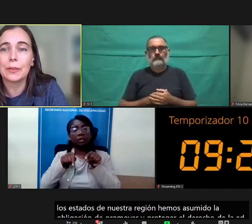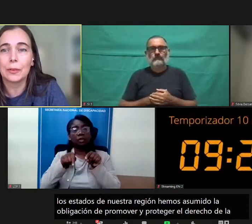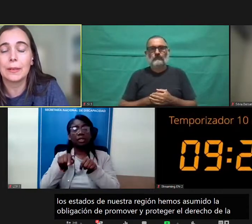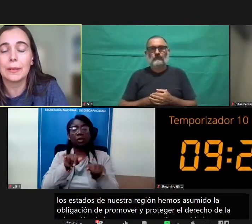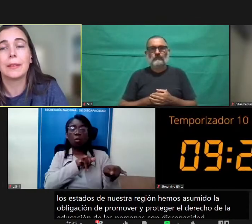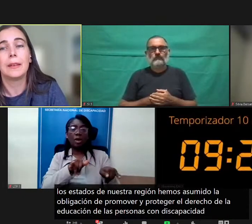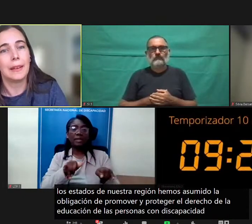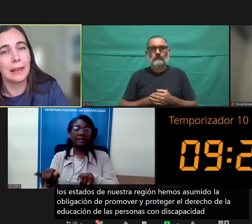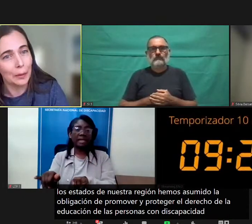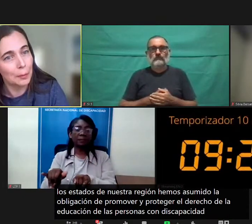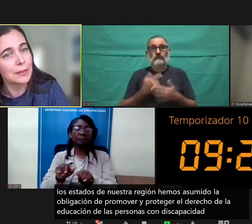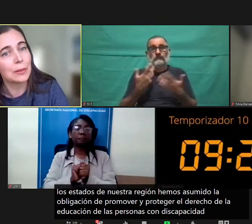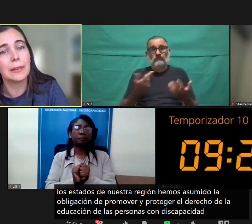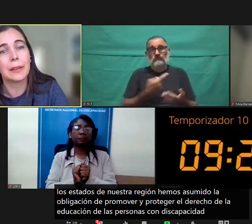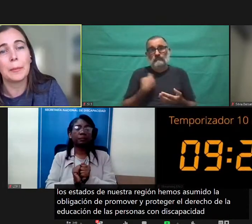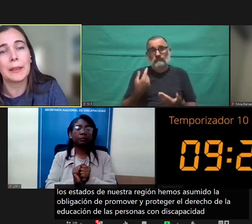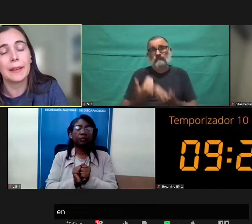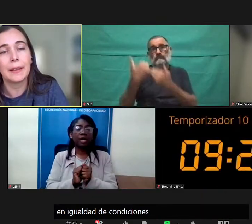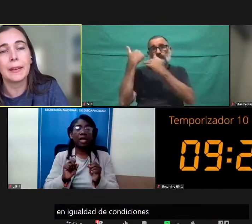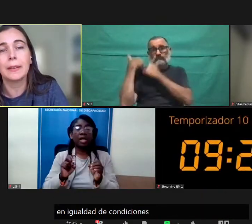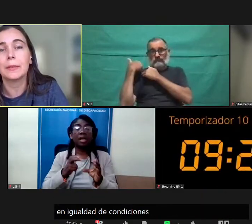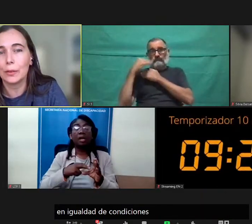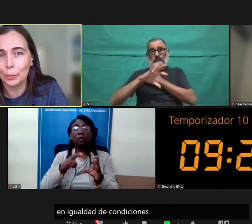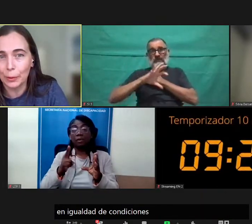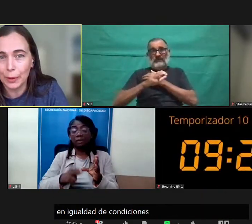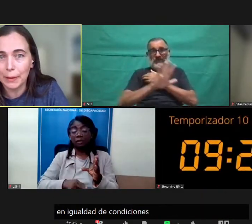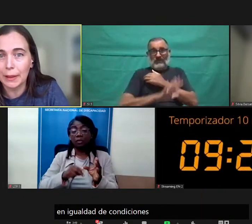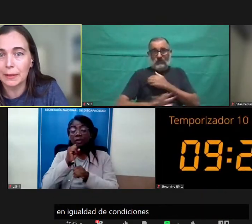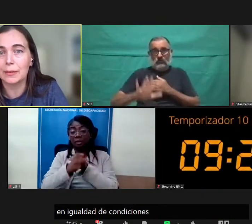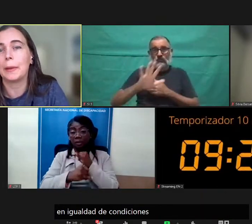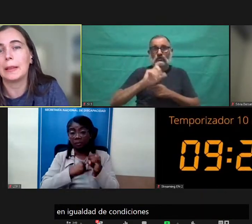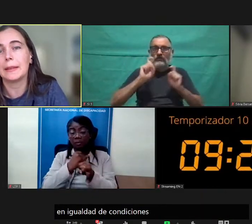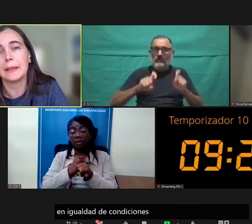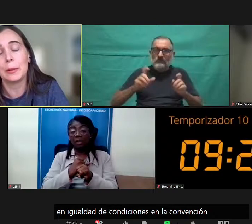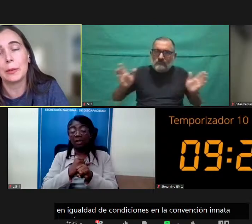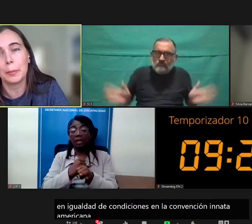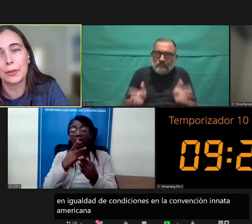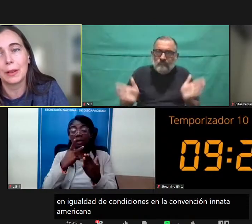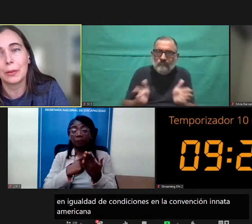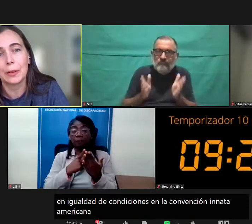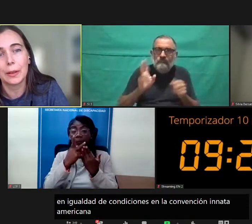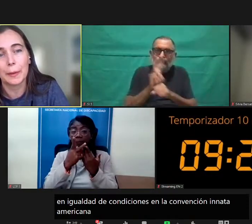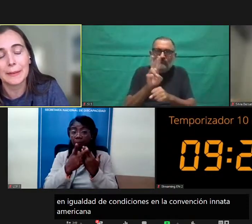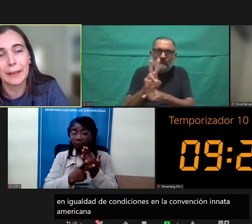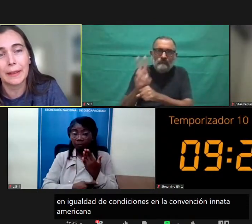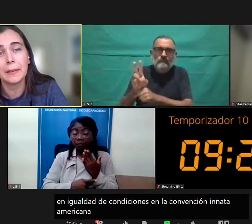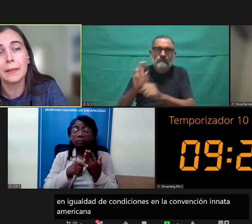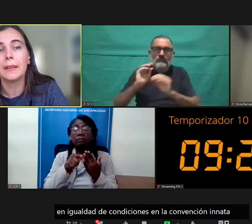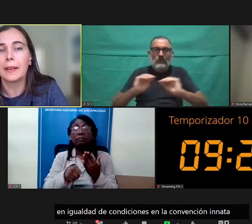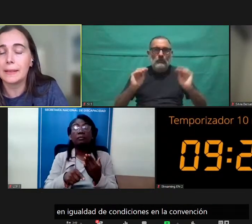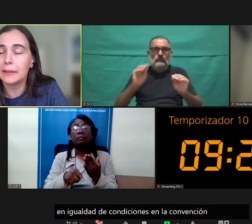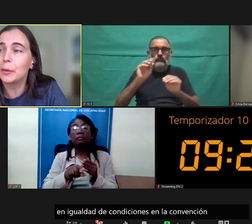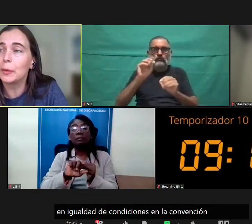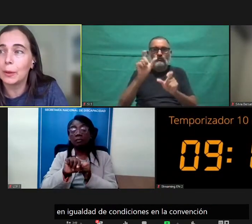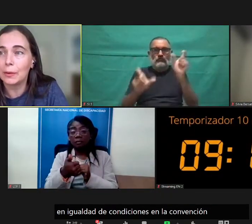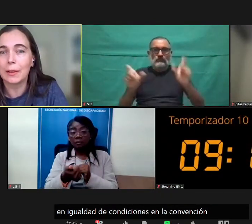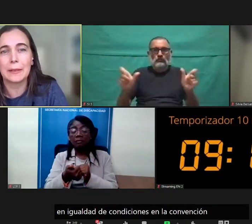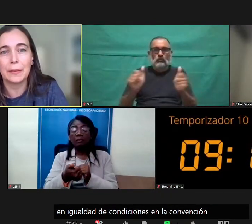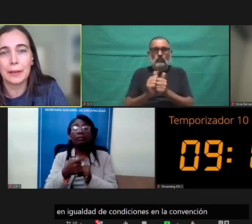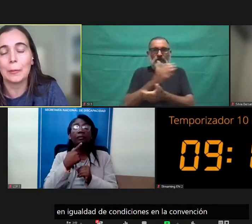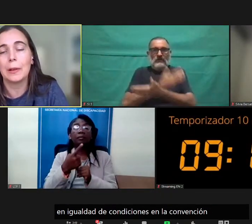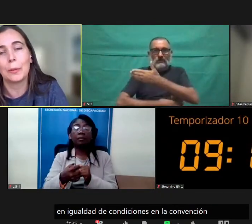of rights of persons with disabilities inequality of conventions and in the action plan for persons with